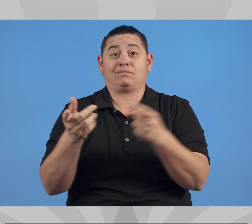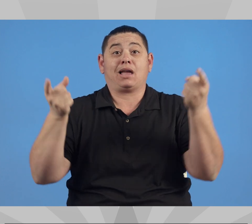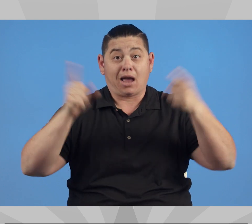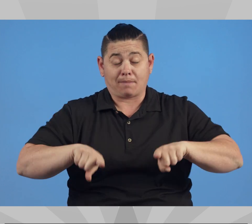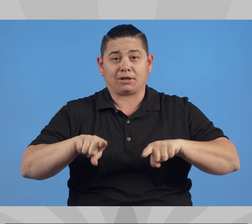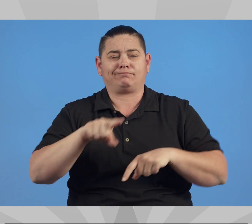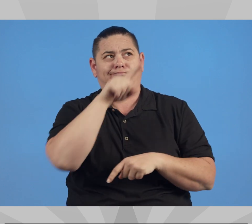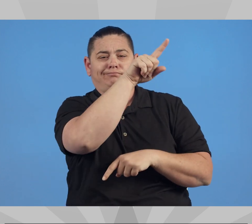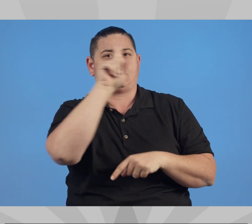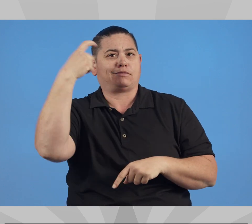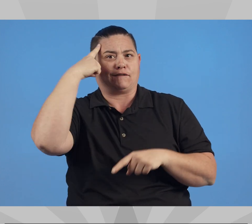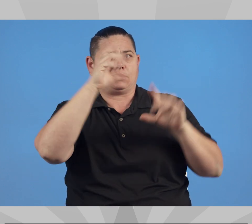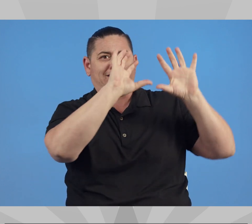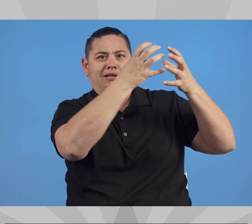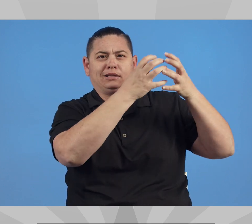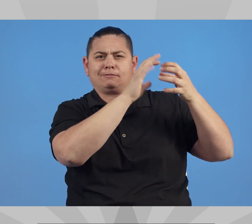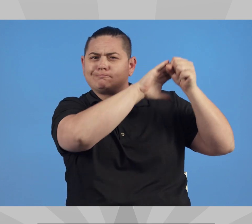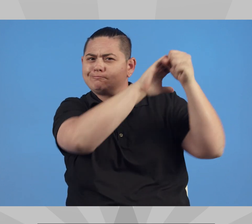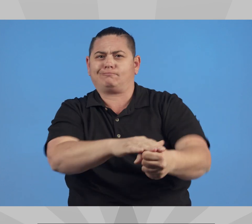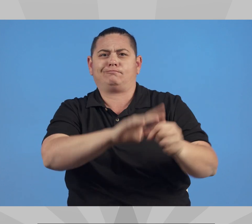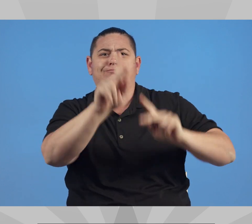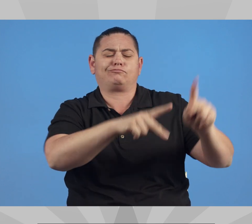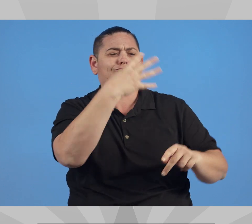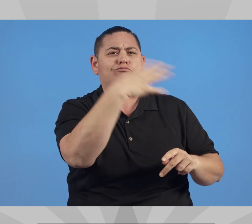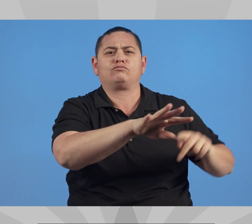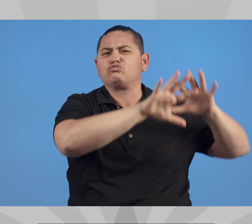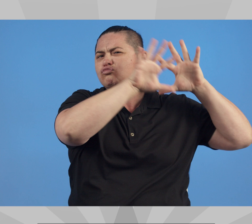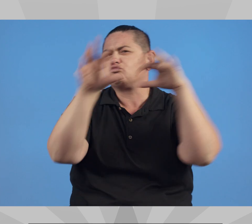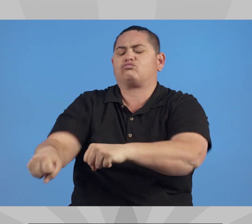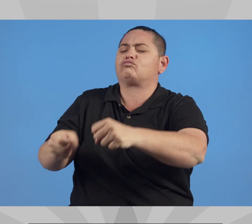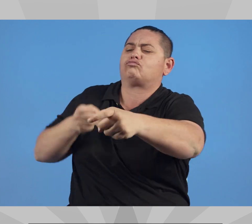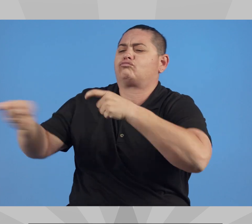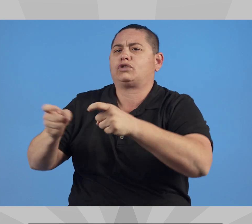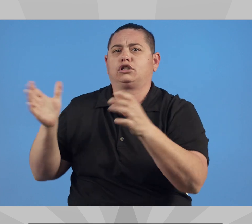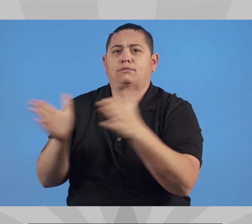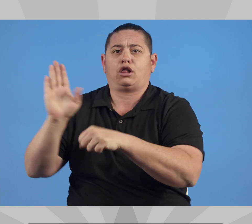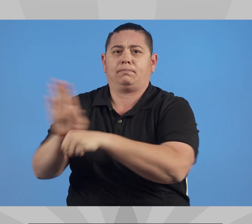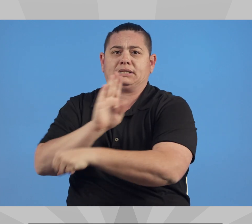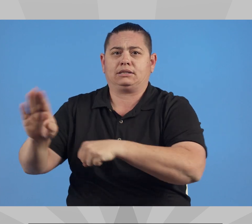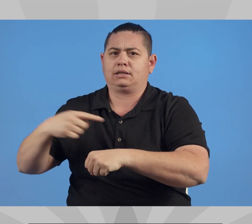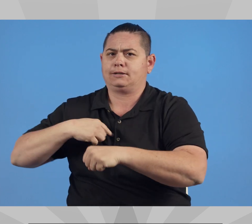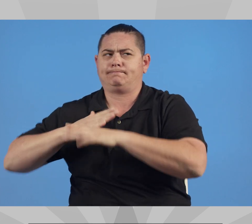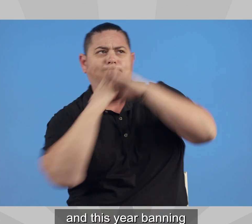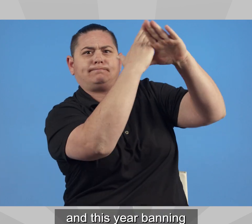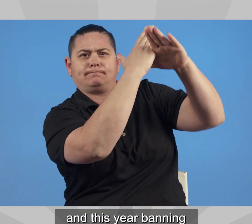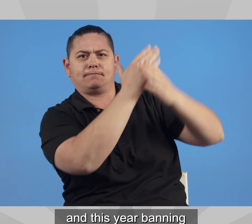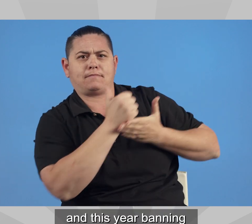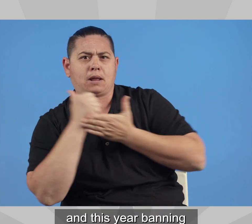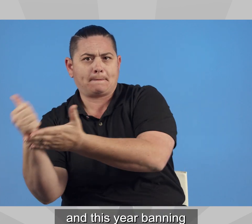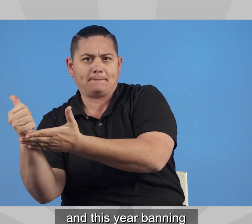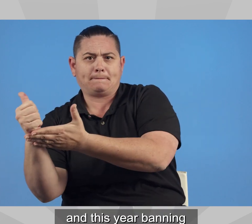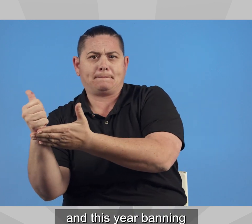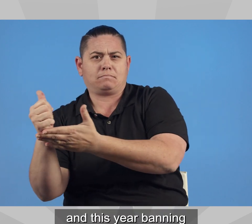I've stood up against the tyranny of COVID by protecting small businesses from rogue government agencies, and